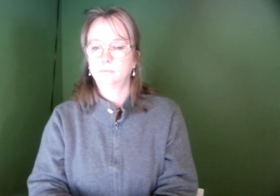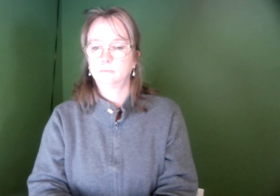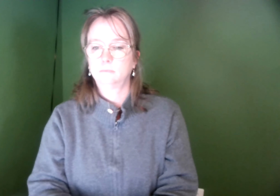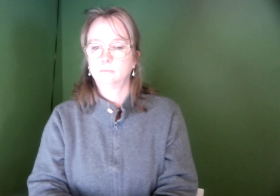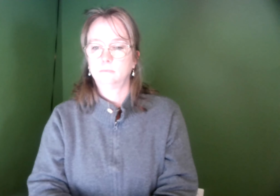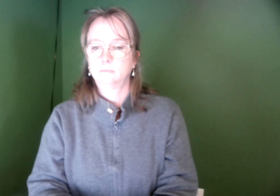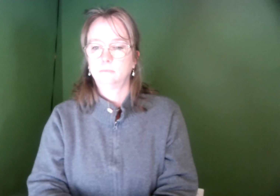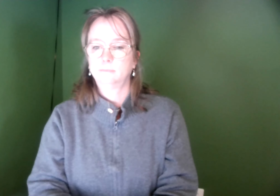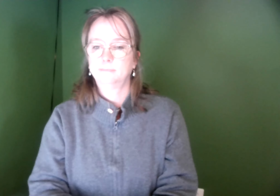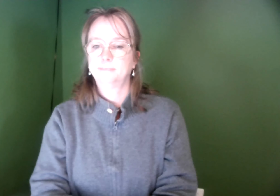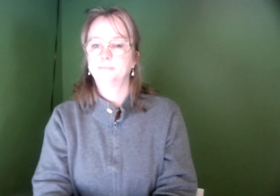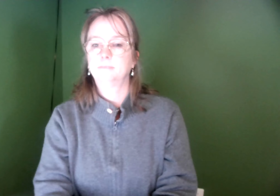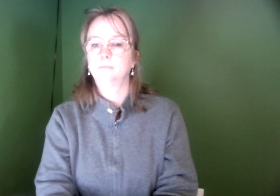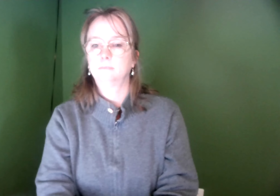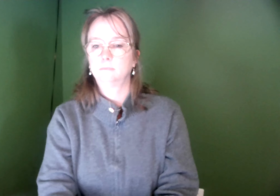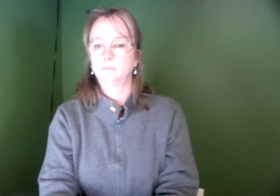hablar.